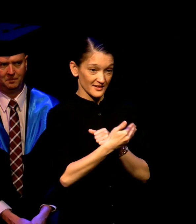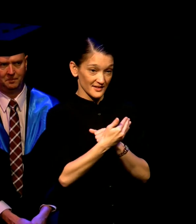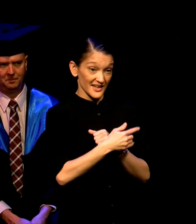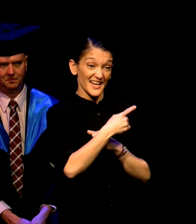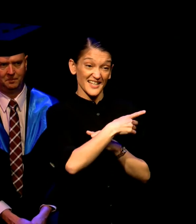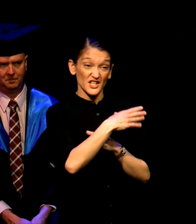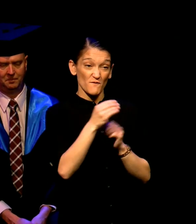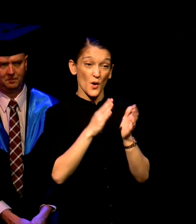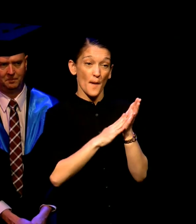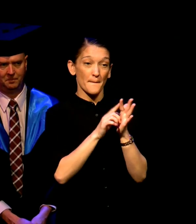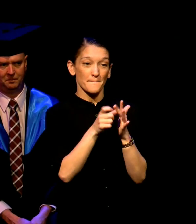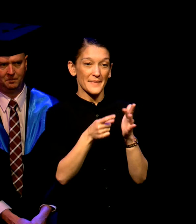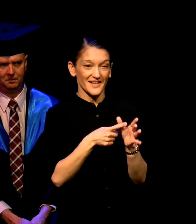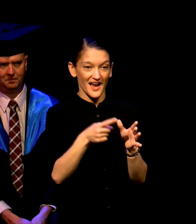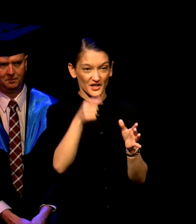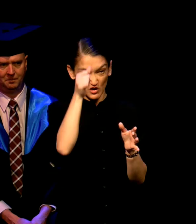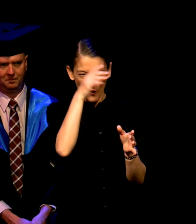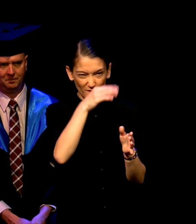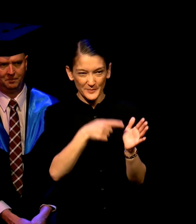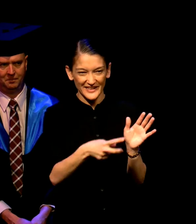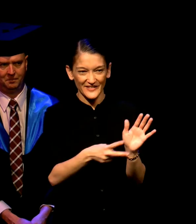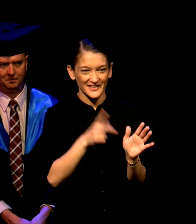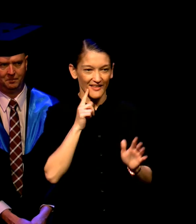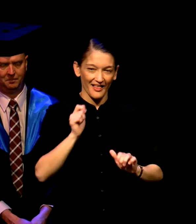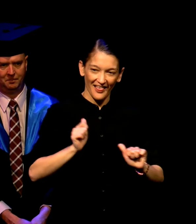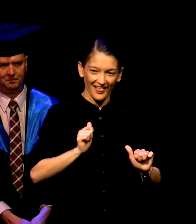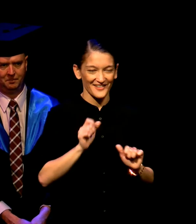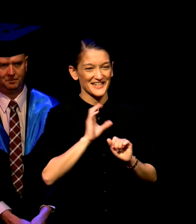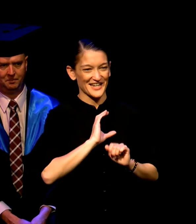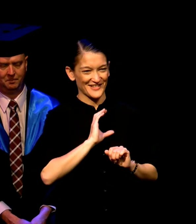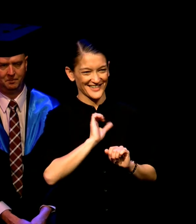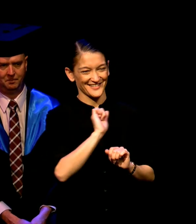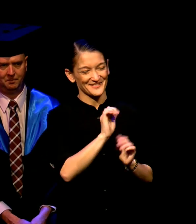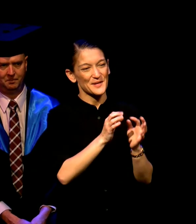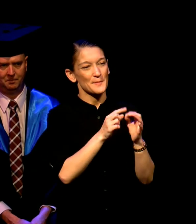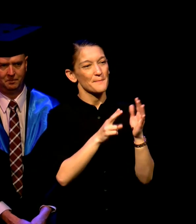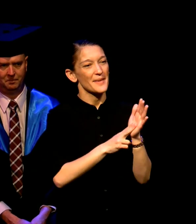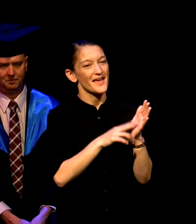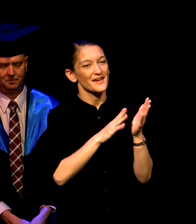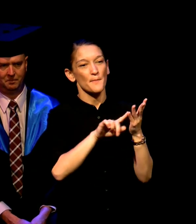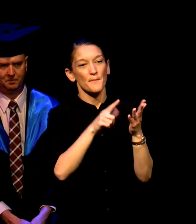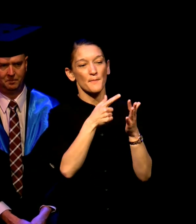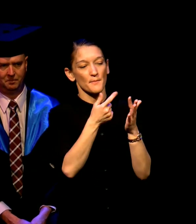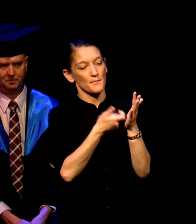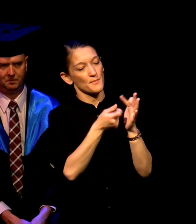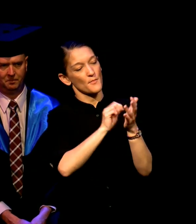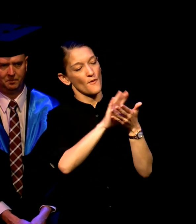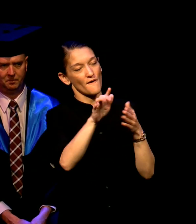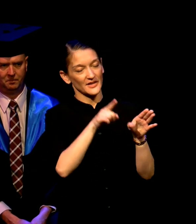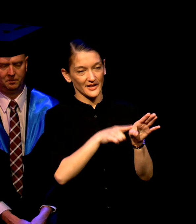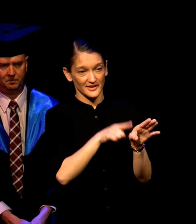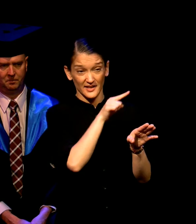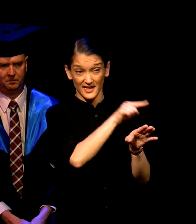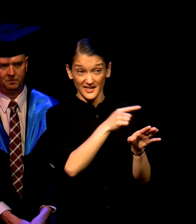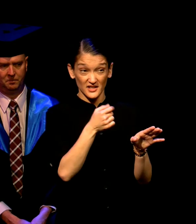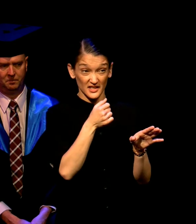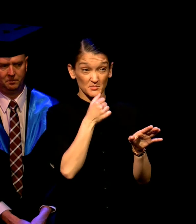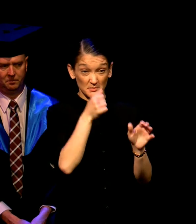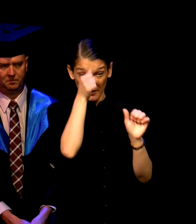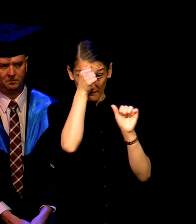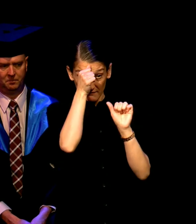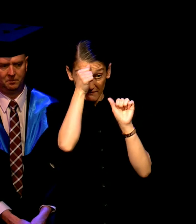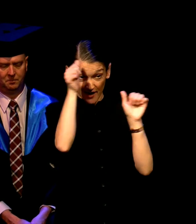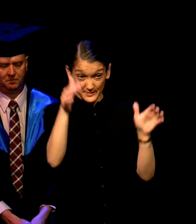media personality you would not have guessed, Ben Murphy. Ben has made a name for himself as a world